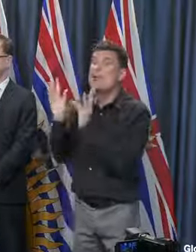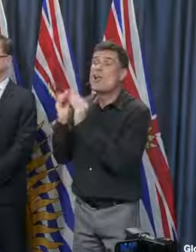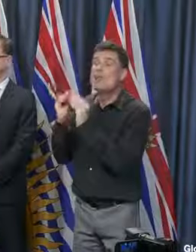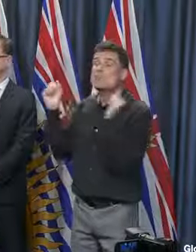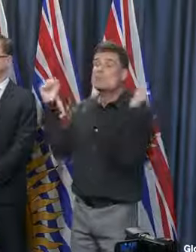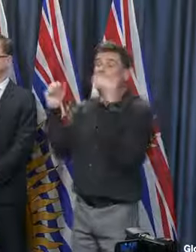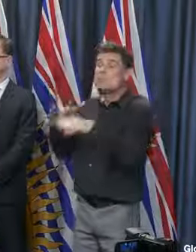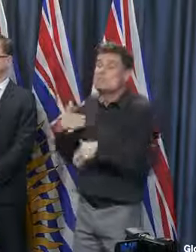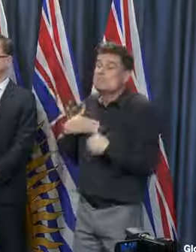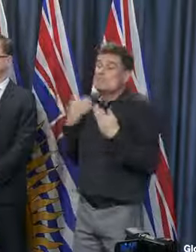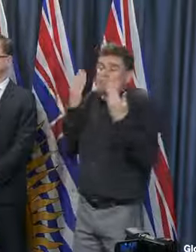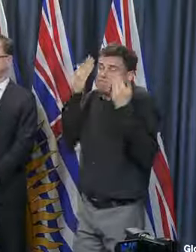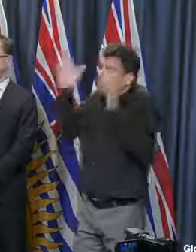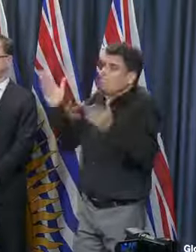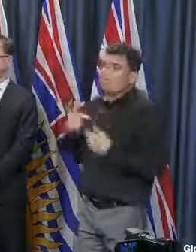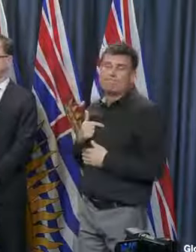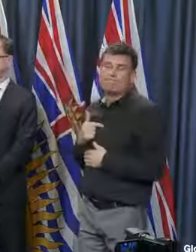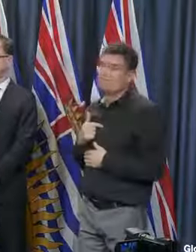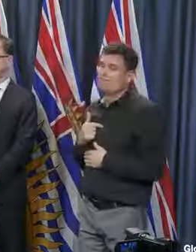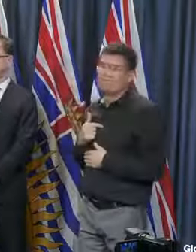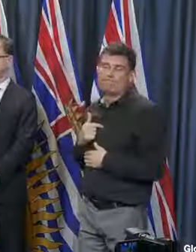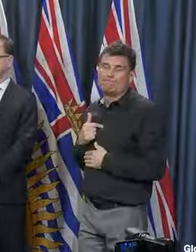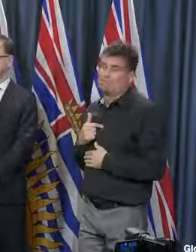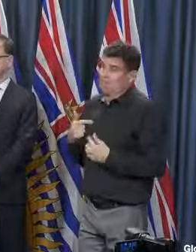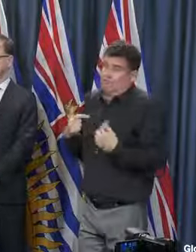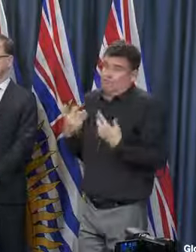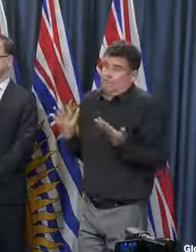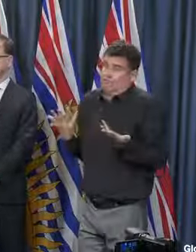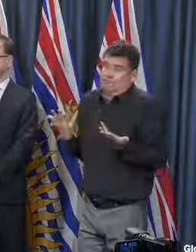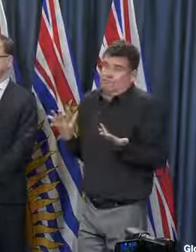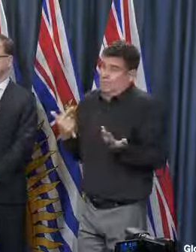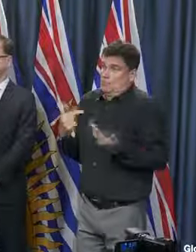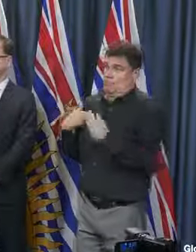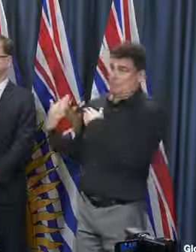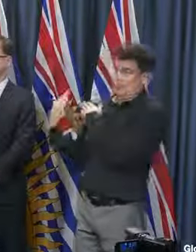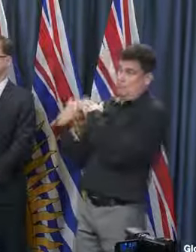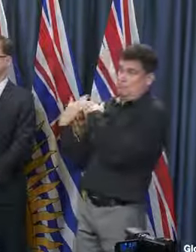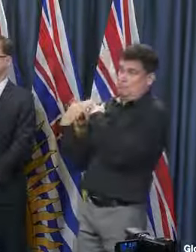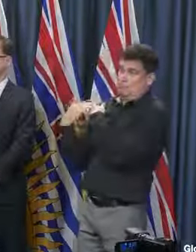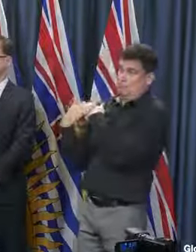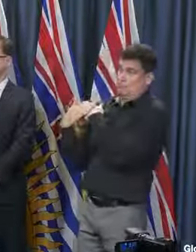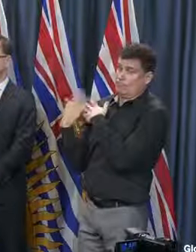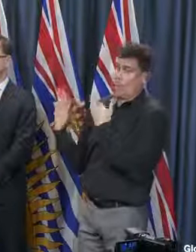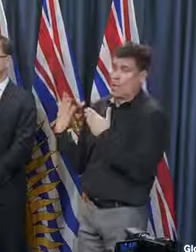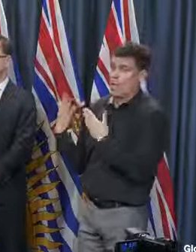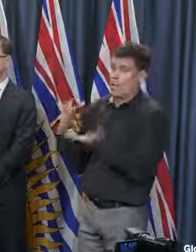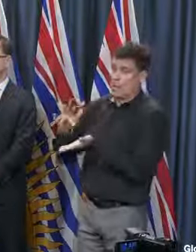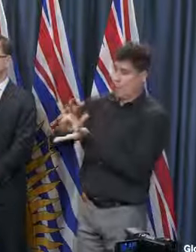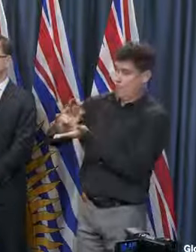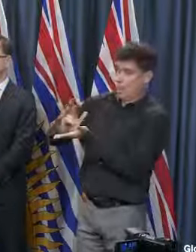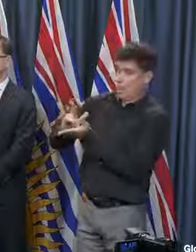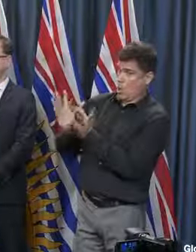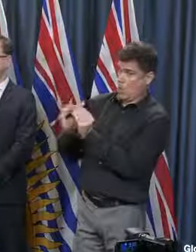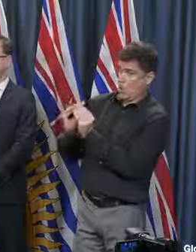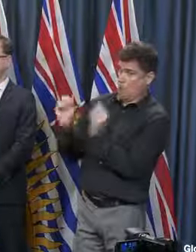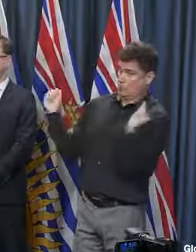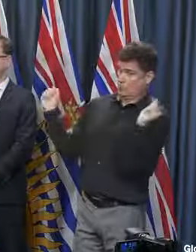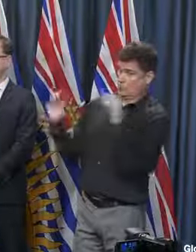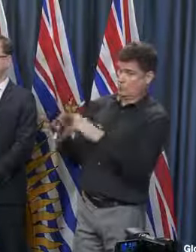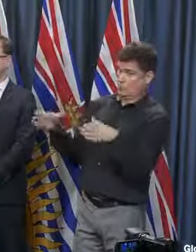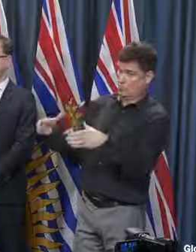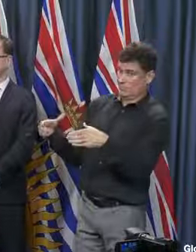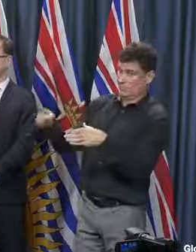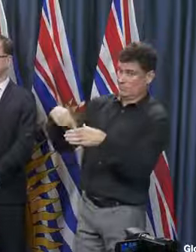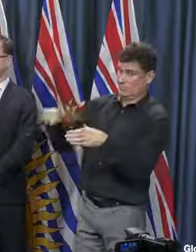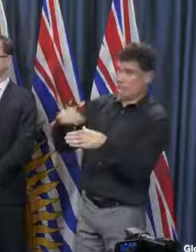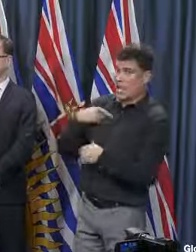it was at a time when I was advising that medical conferences in particular should not be held. But